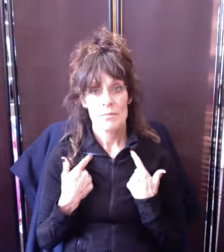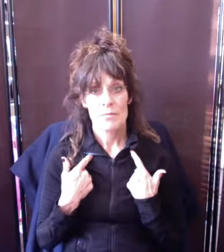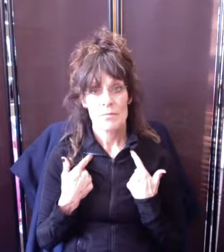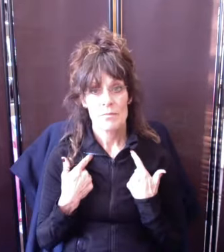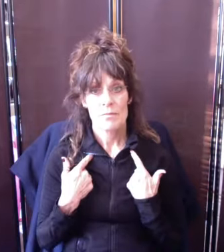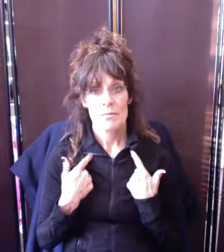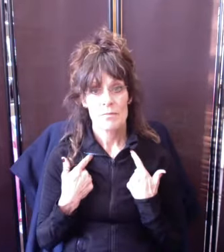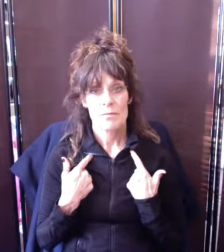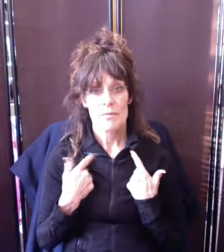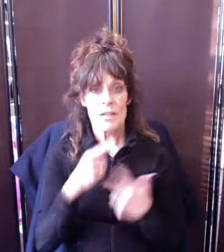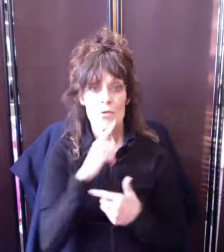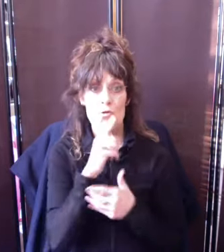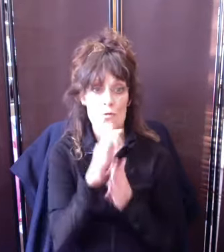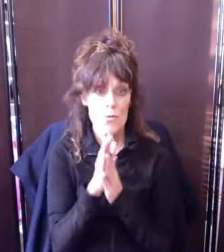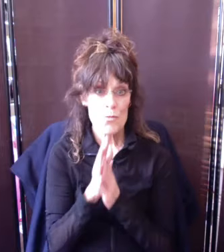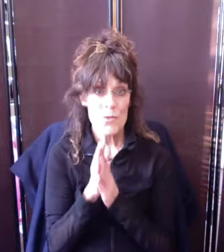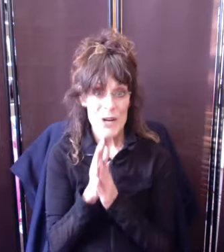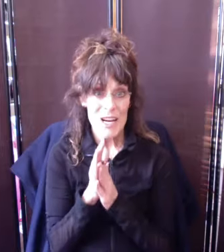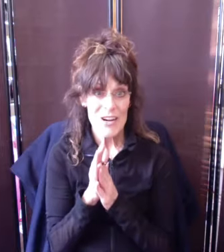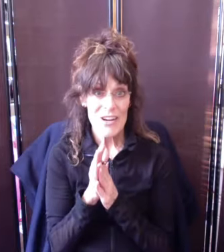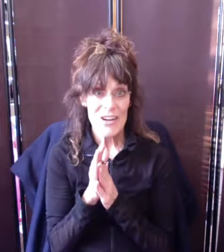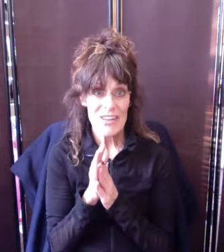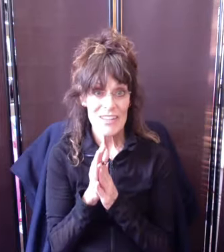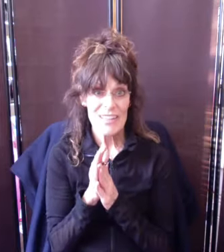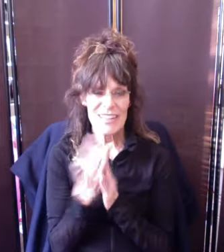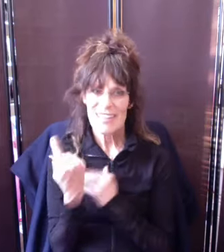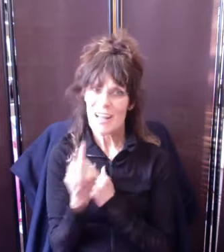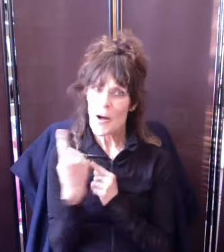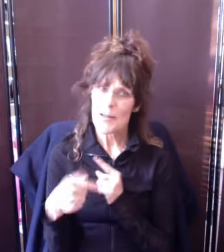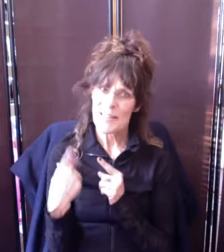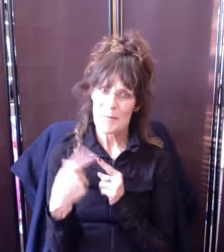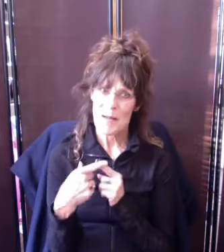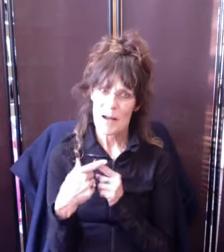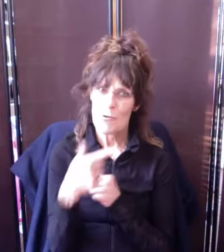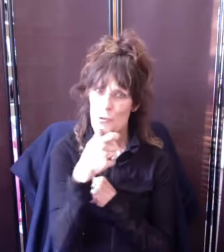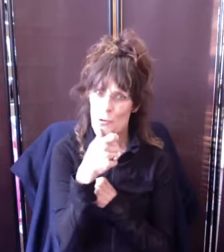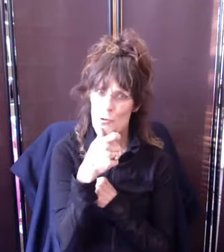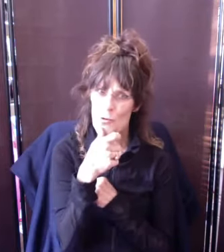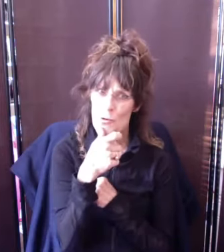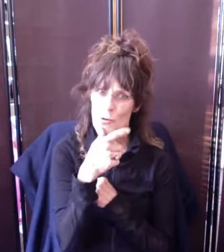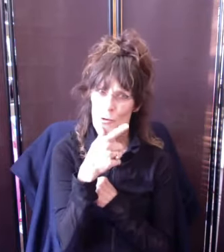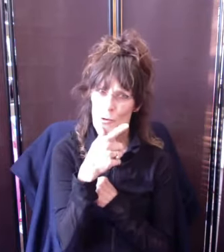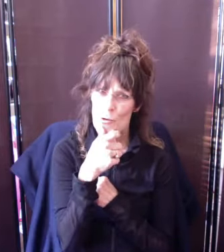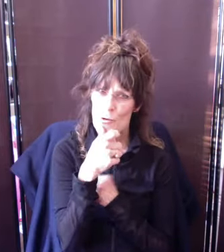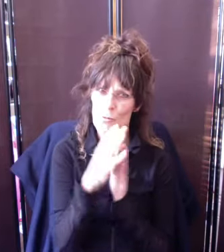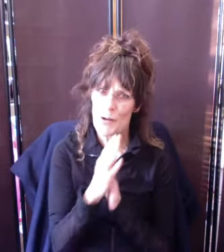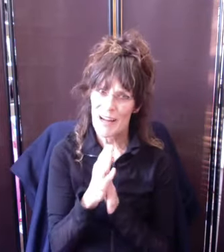true prayer, I think, is always about getting the who right. Who's doing the praying? Is it